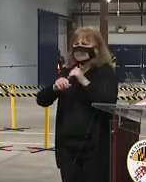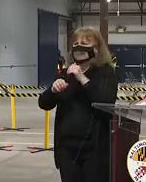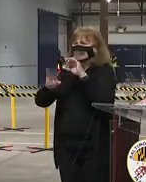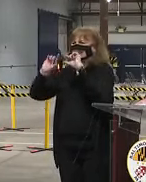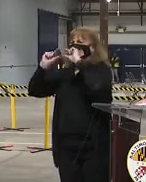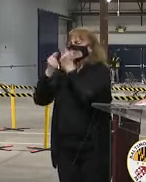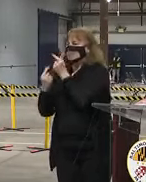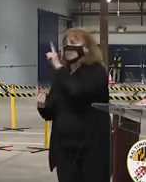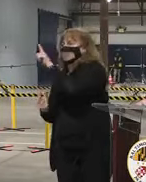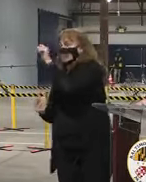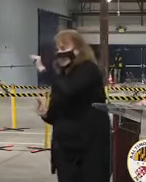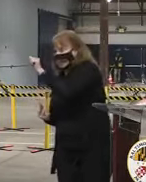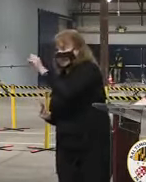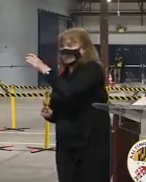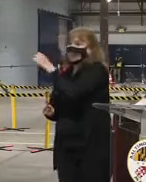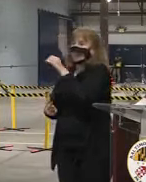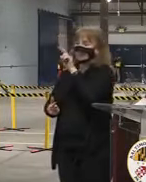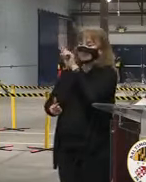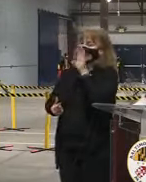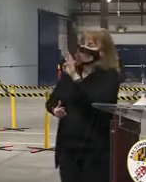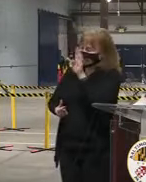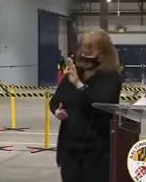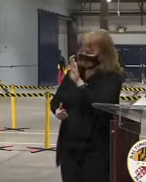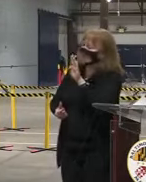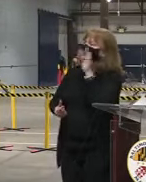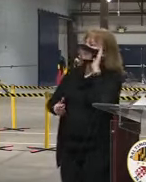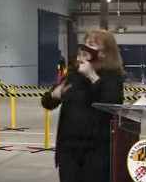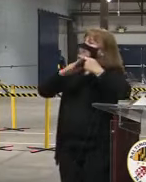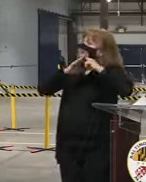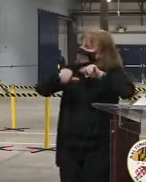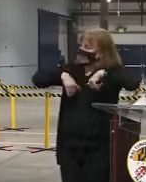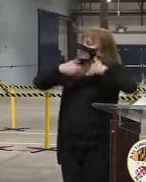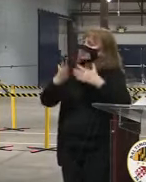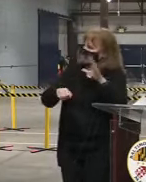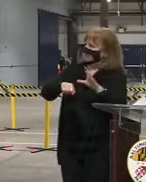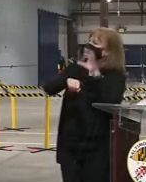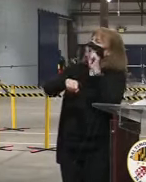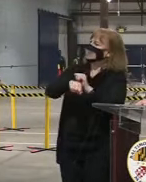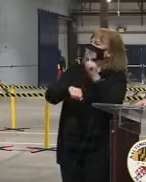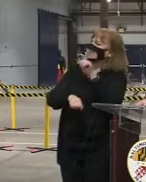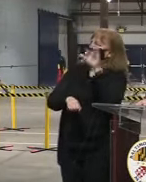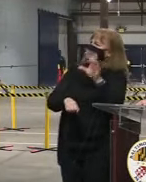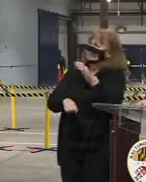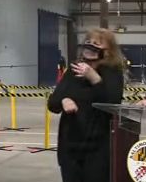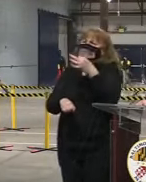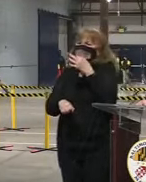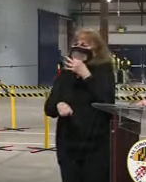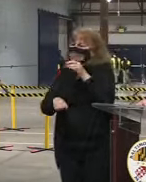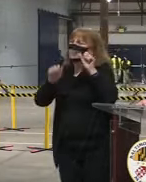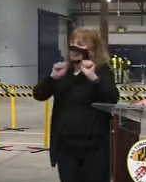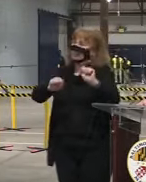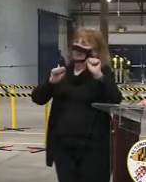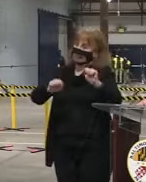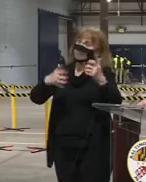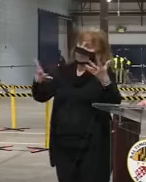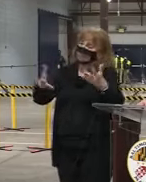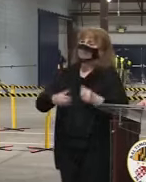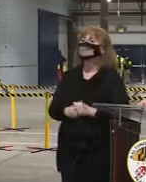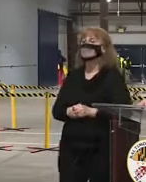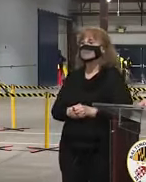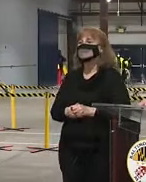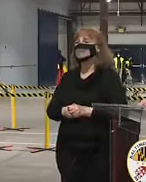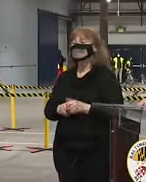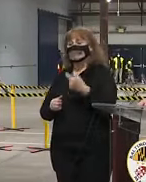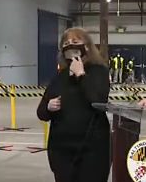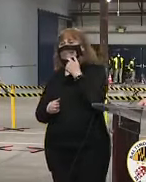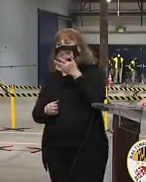1A and 1B, and we will begin to offer appointments to those in 1C as soon as we are able.